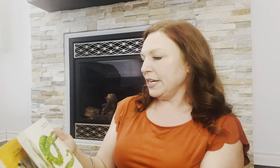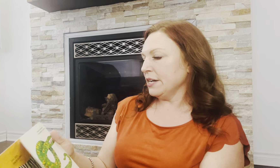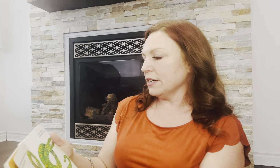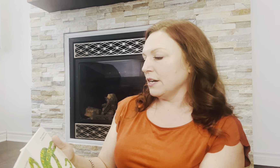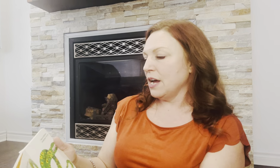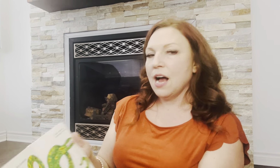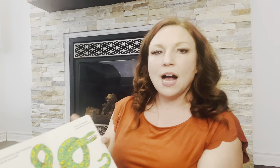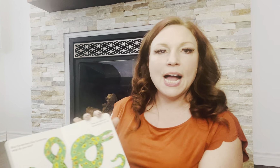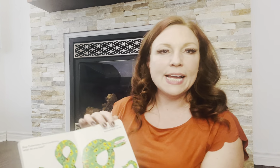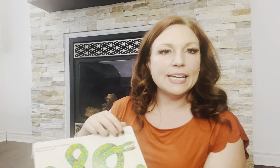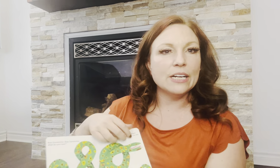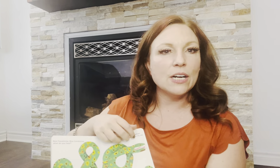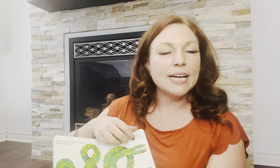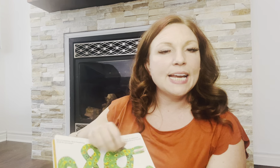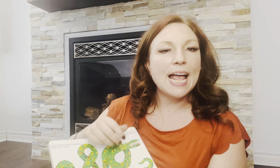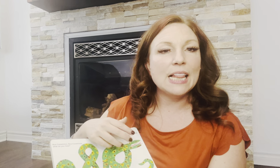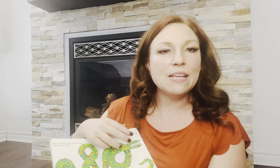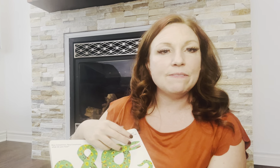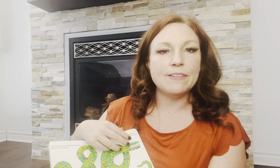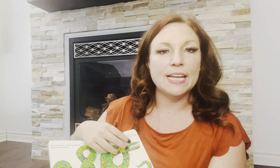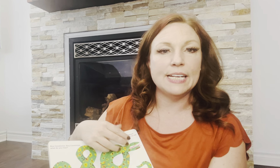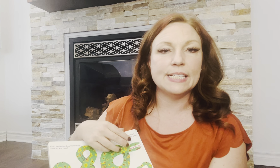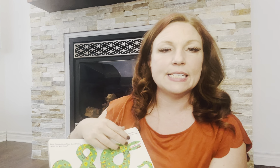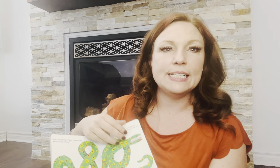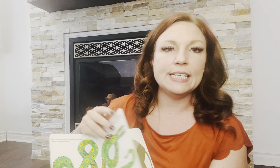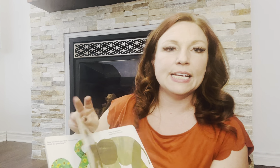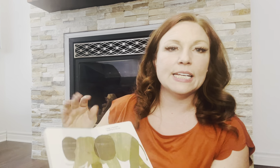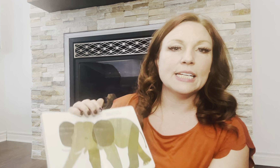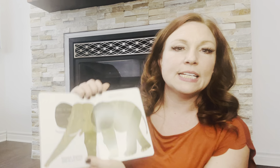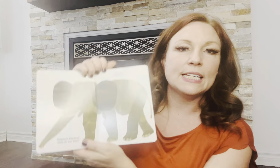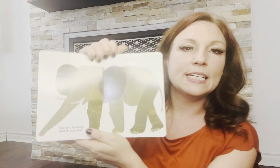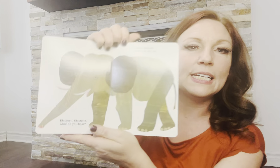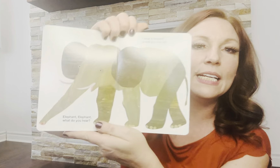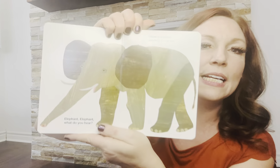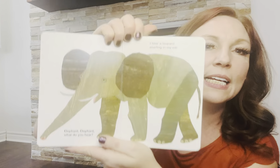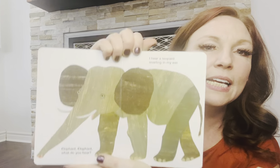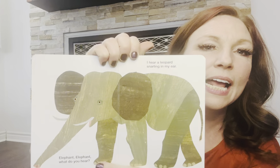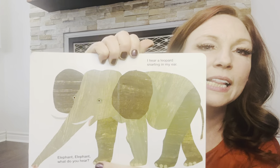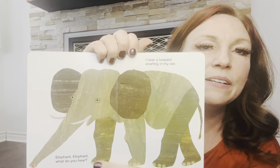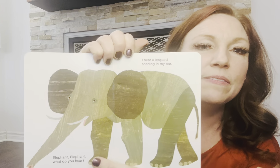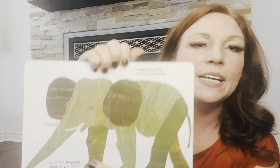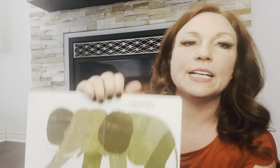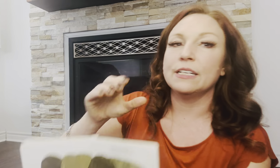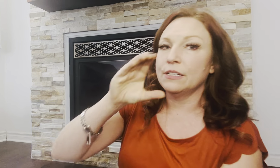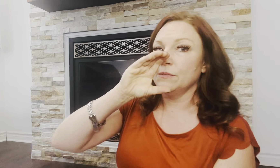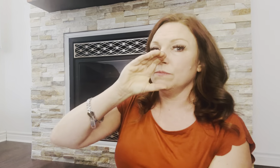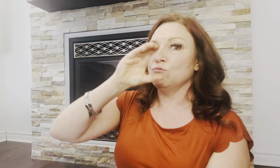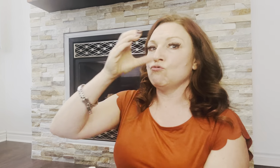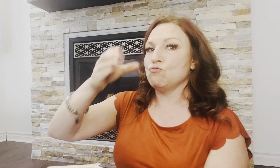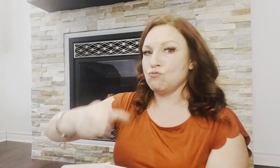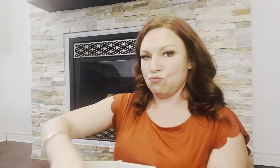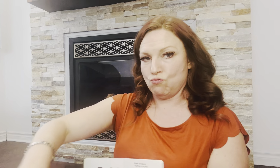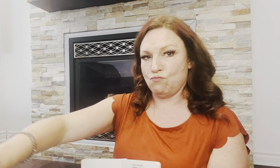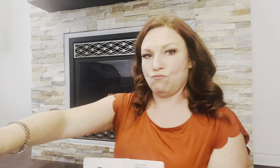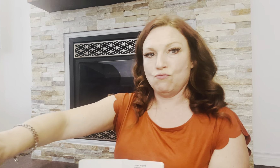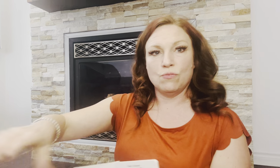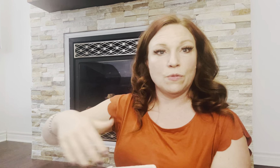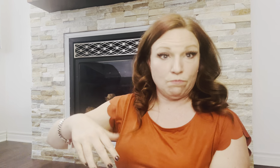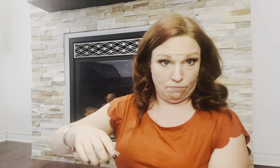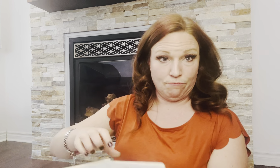hear? I hear an elephant. An elephant. Oh.